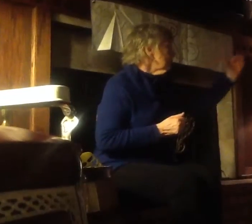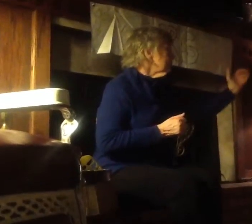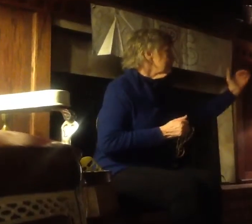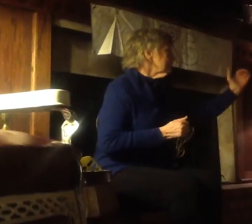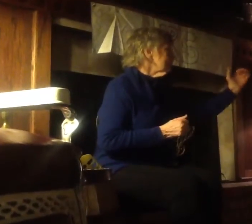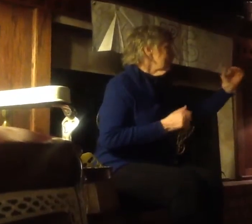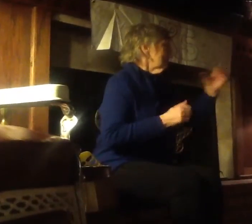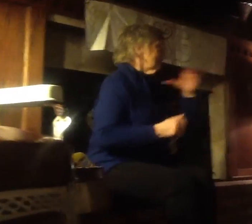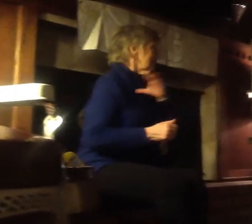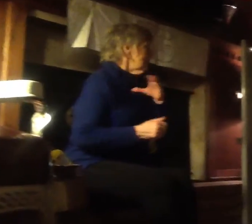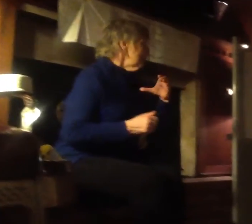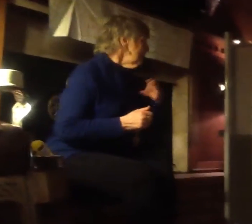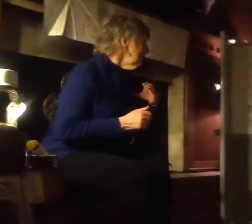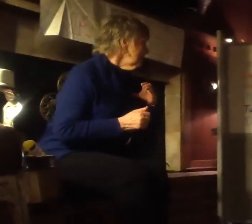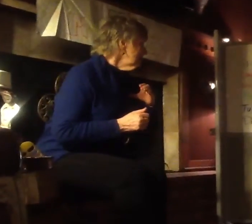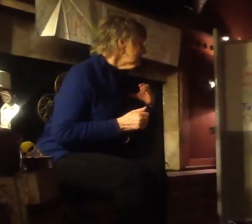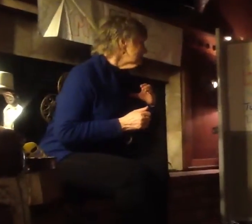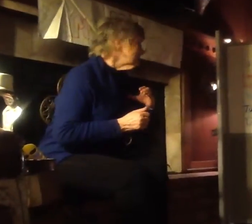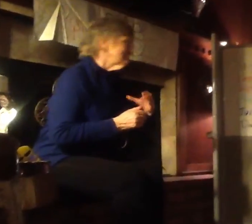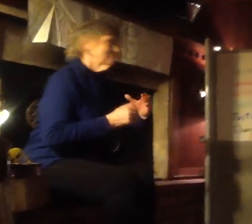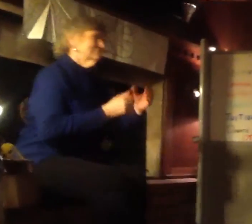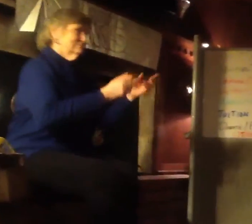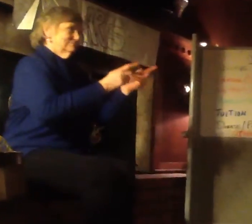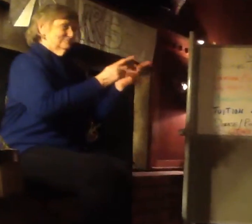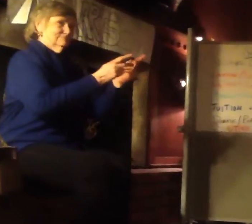So, committee,